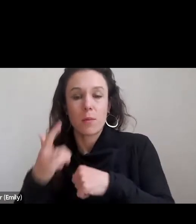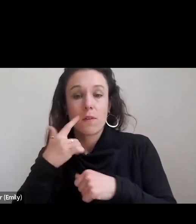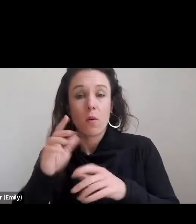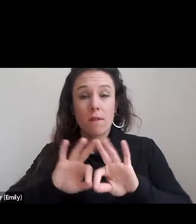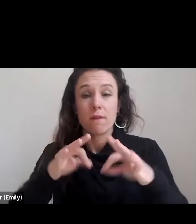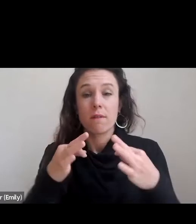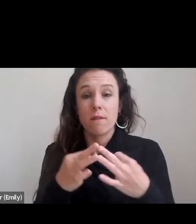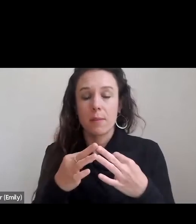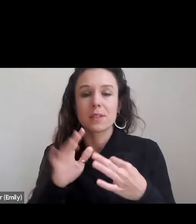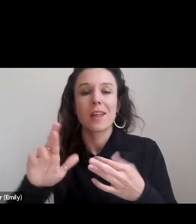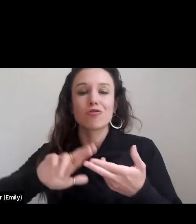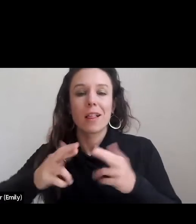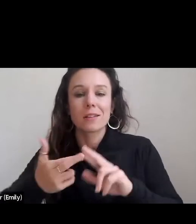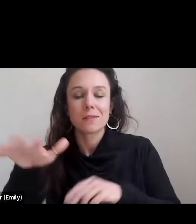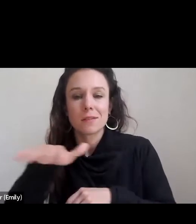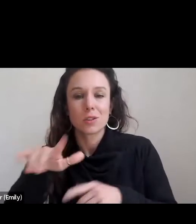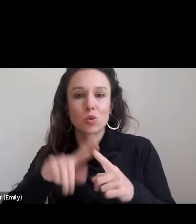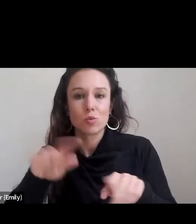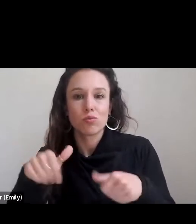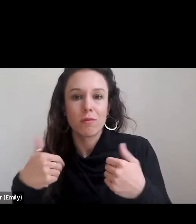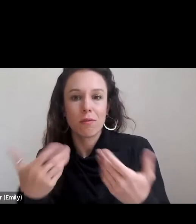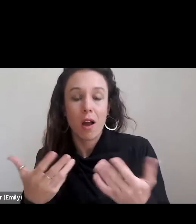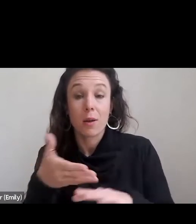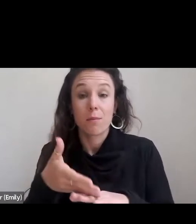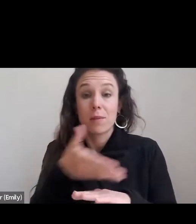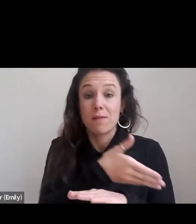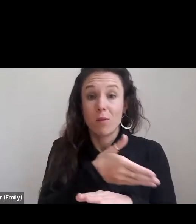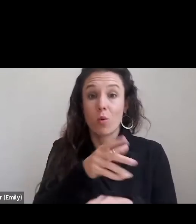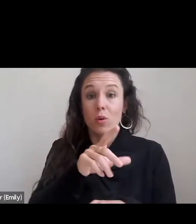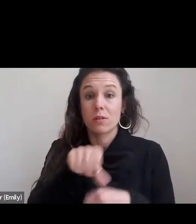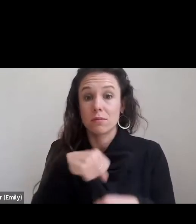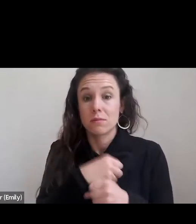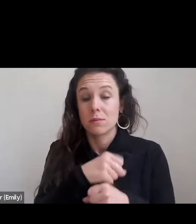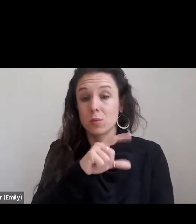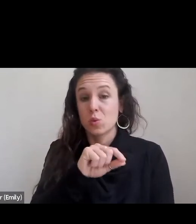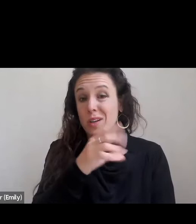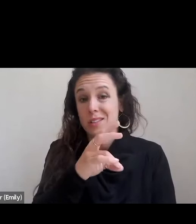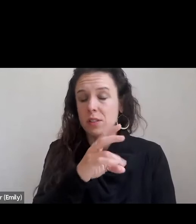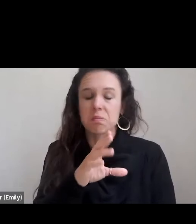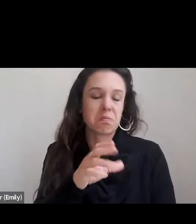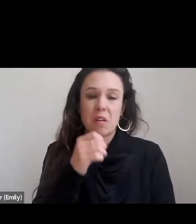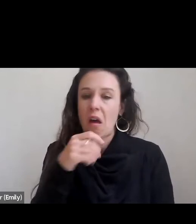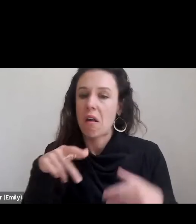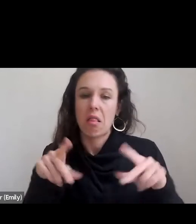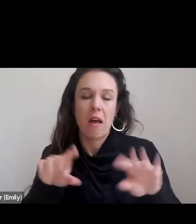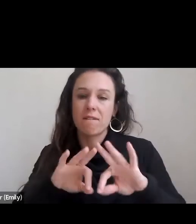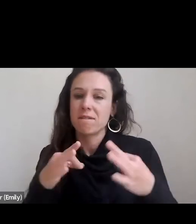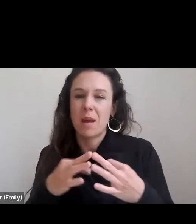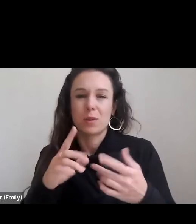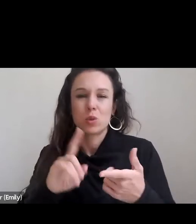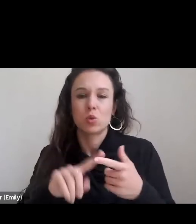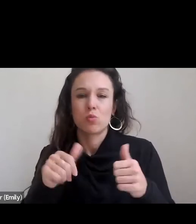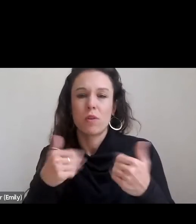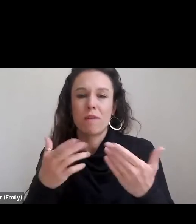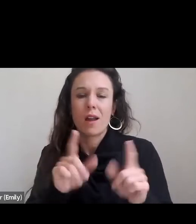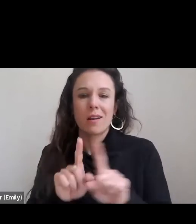families, relatives to provide. So prior to 2017, we did not allow families to provide companion services, and we did